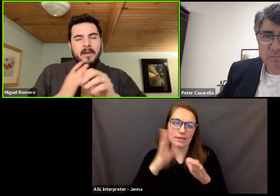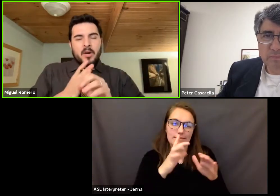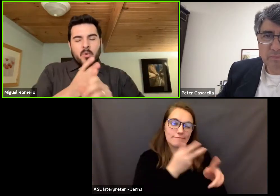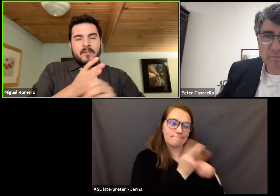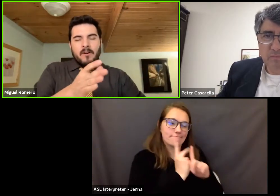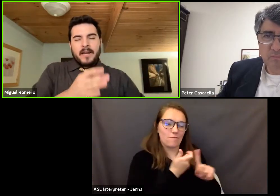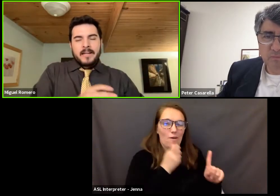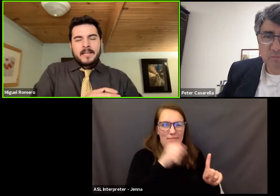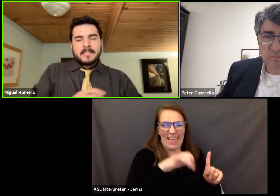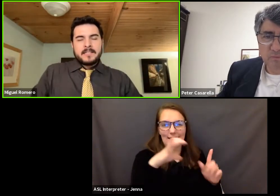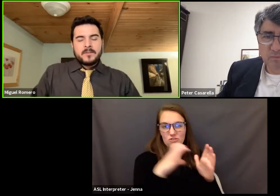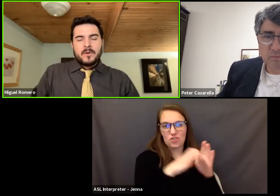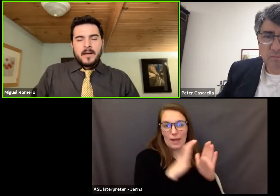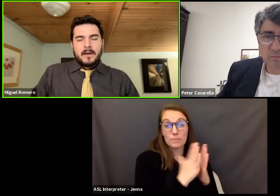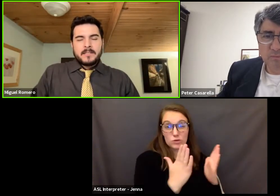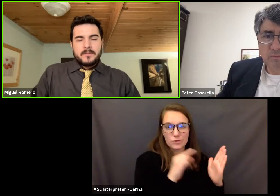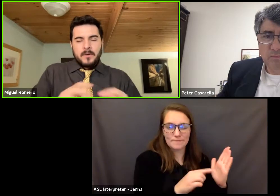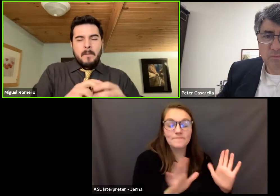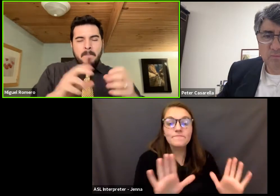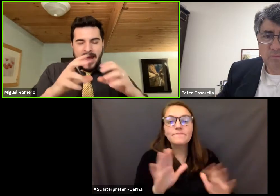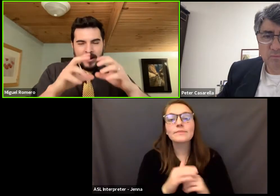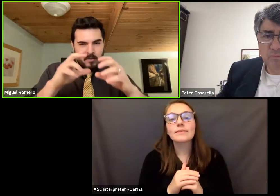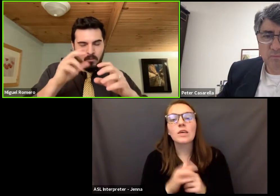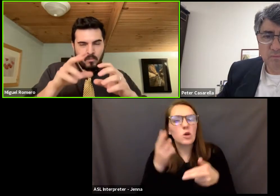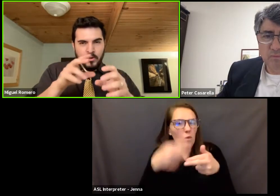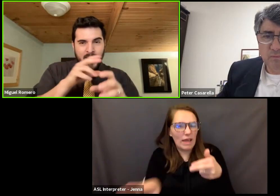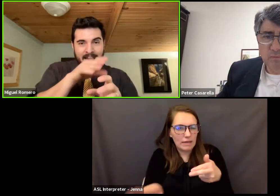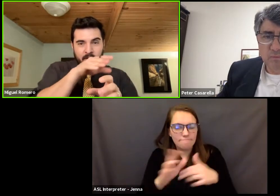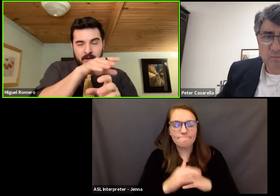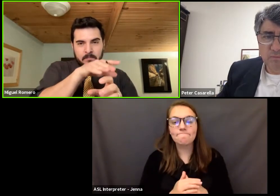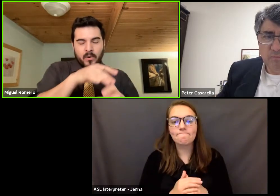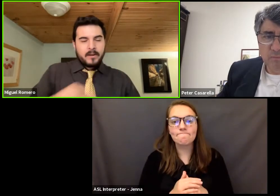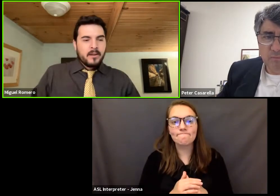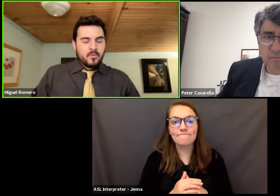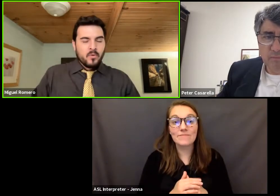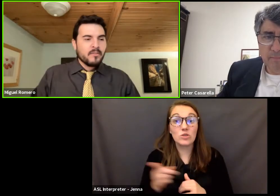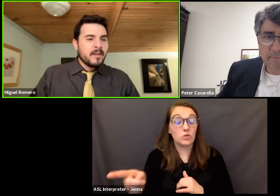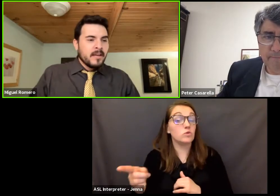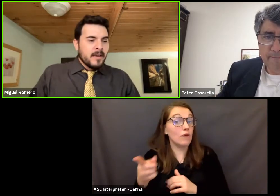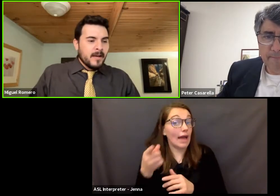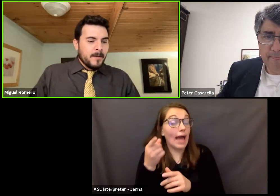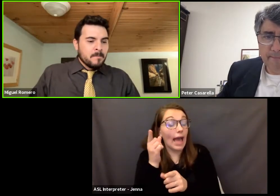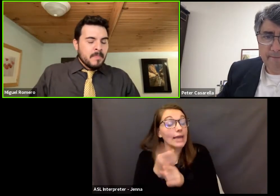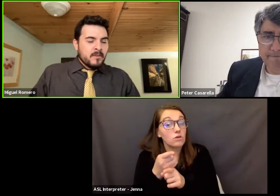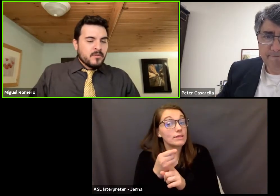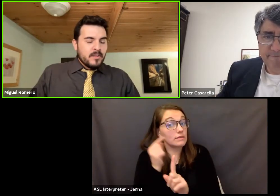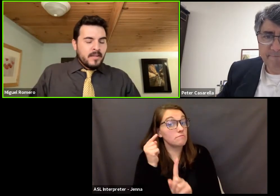Here's maybe a quick line to unpack what you accurately point towards.